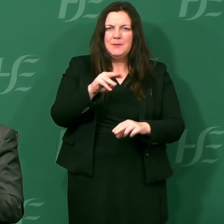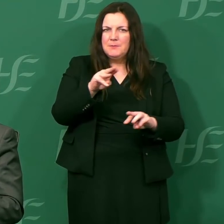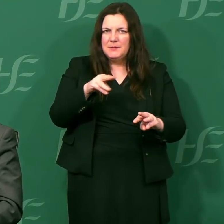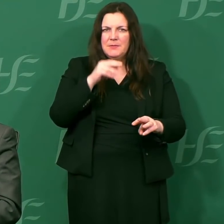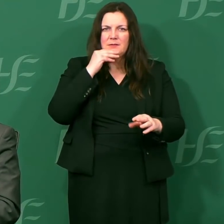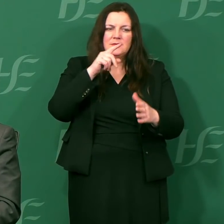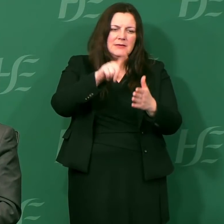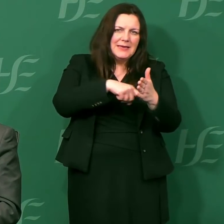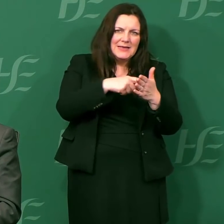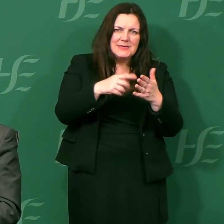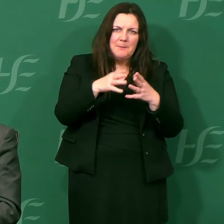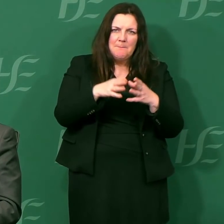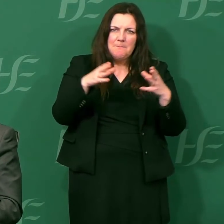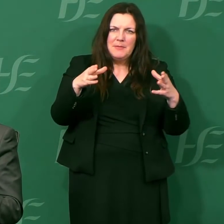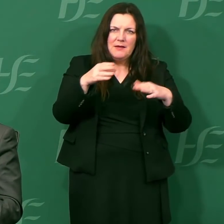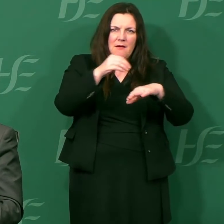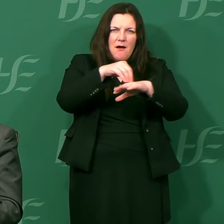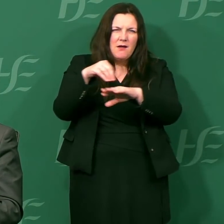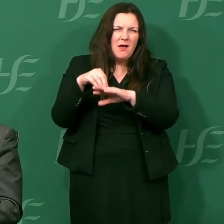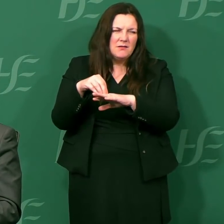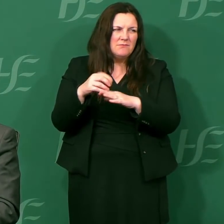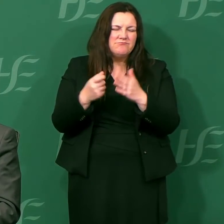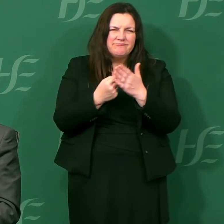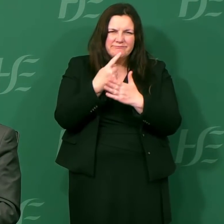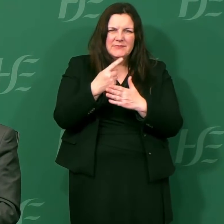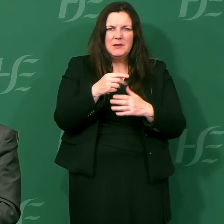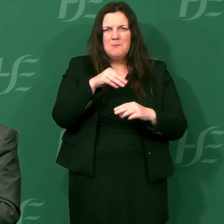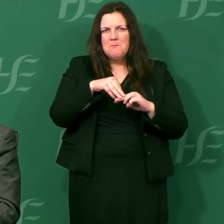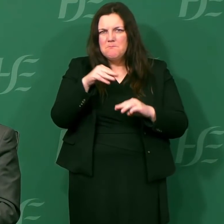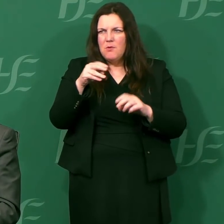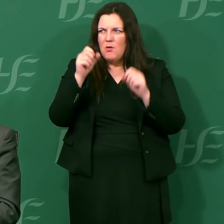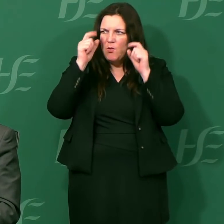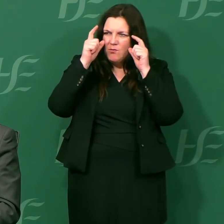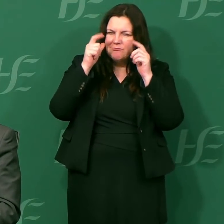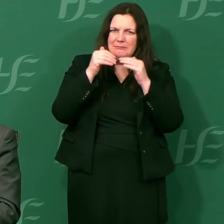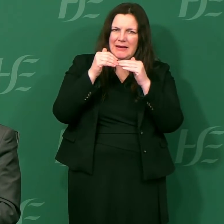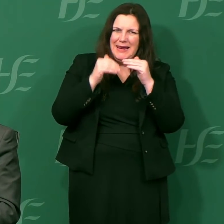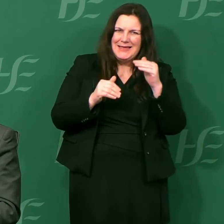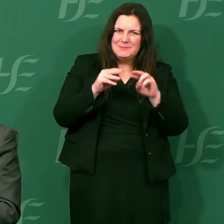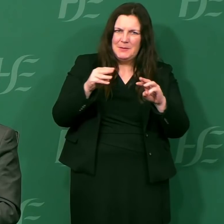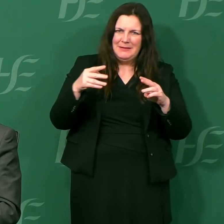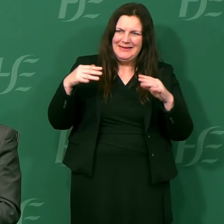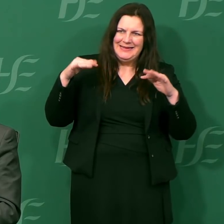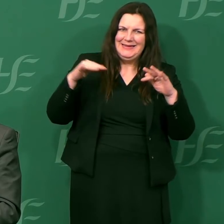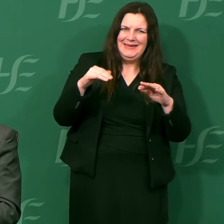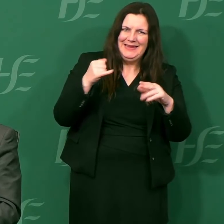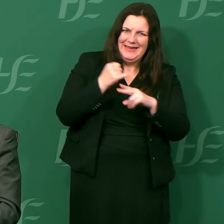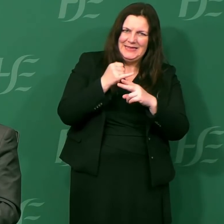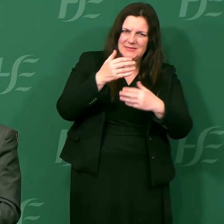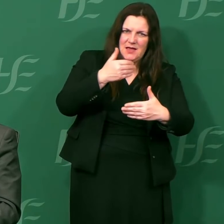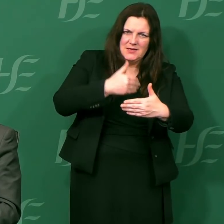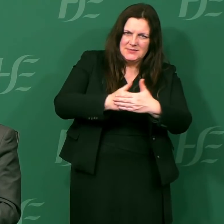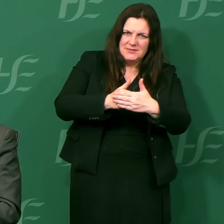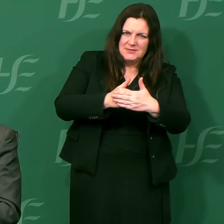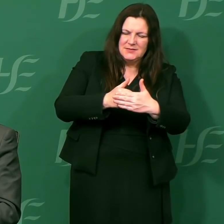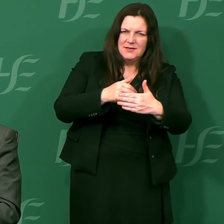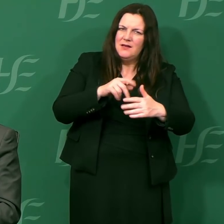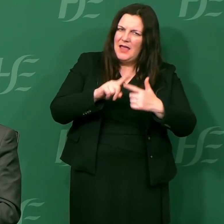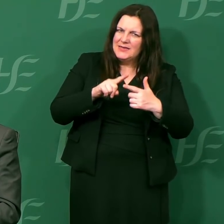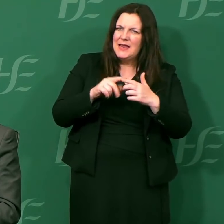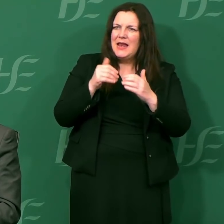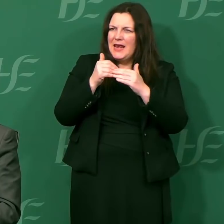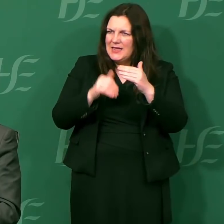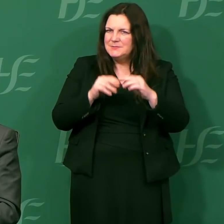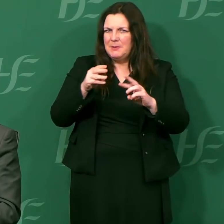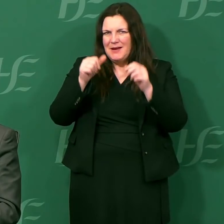bigger events. People are being more conscious of many that have indoors or what indoor events they're going to. And we can see, and we have seen the benefit